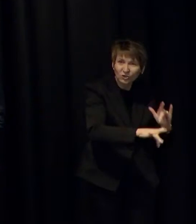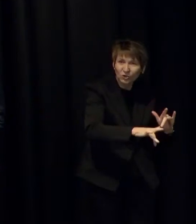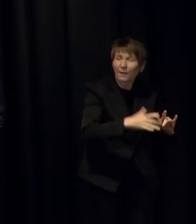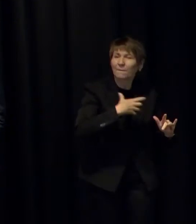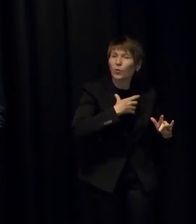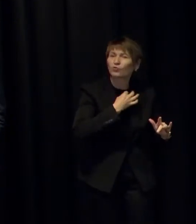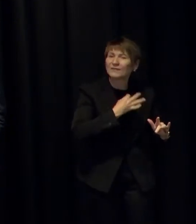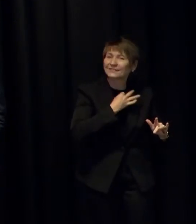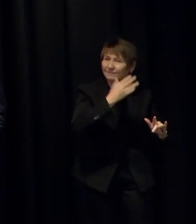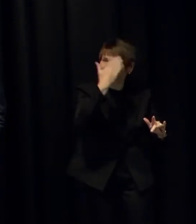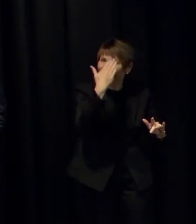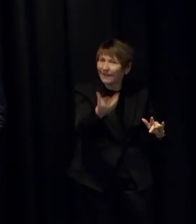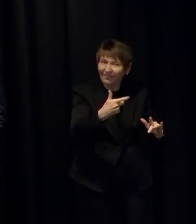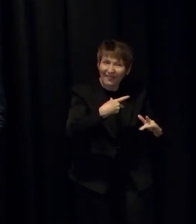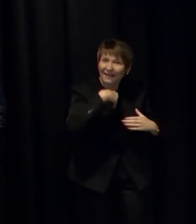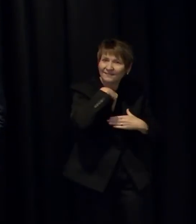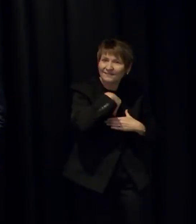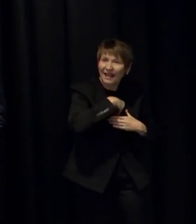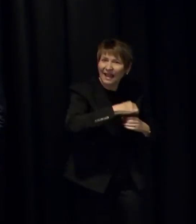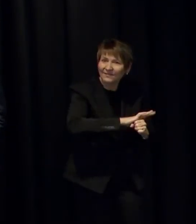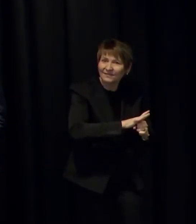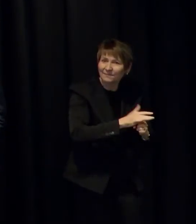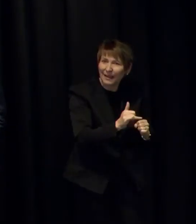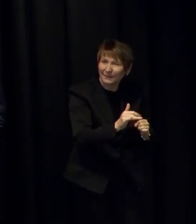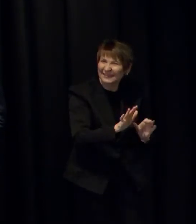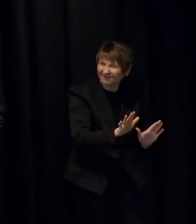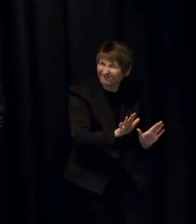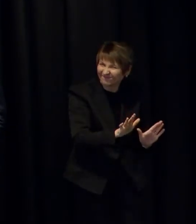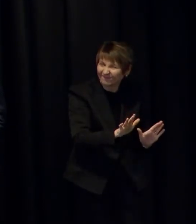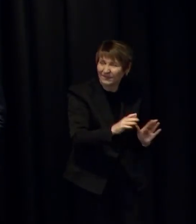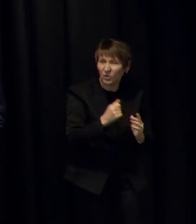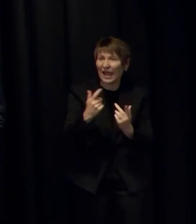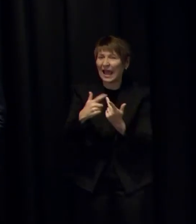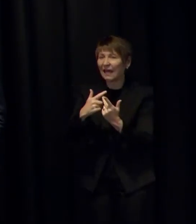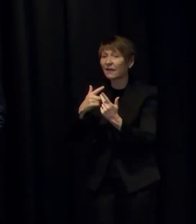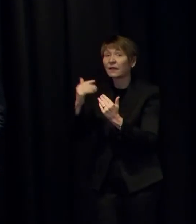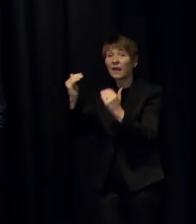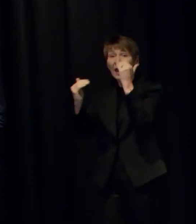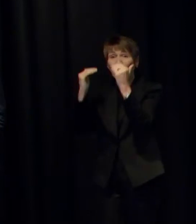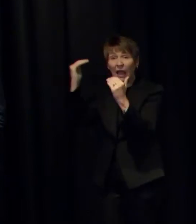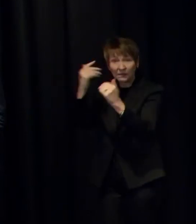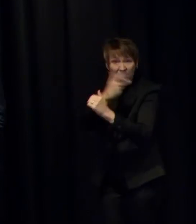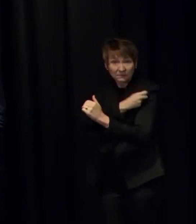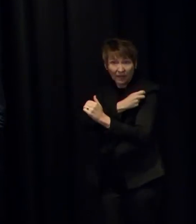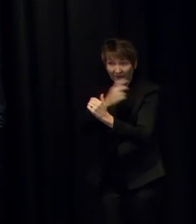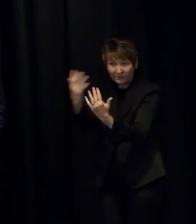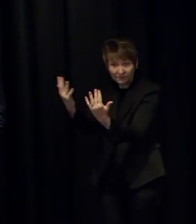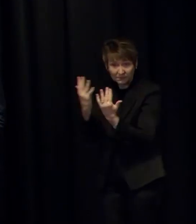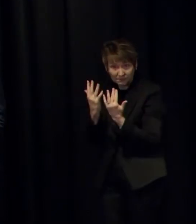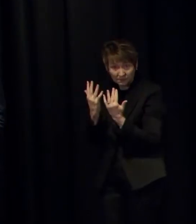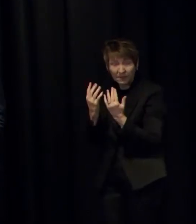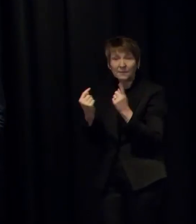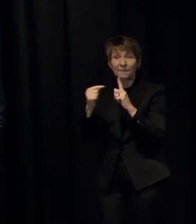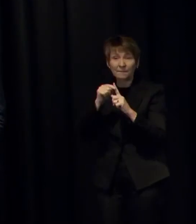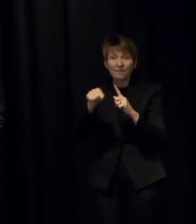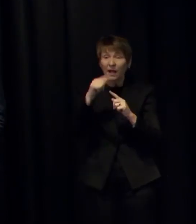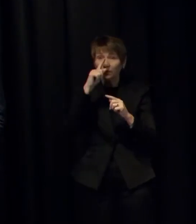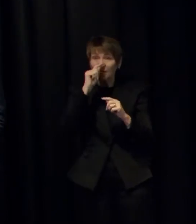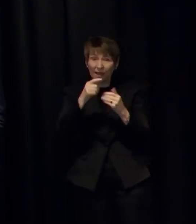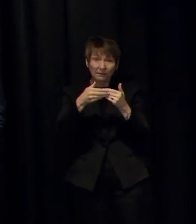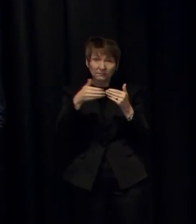no, you can move across metropolitan Melbourne. But you can't go to regional Victoria unless you've got good reason and an authorised